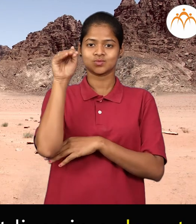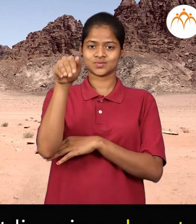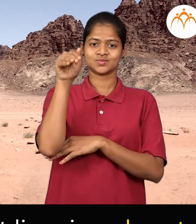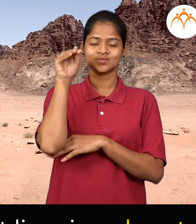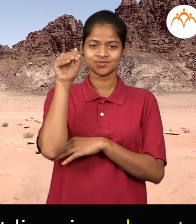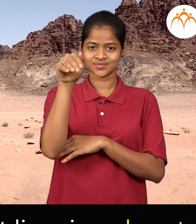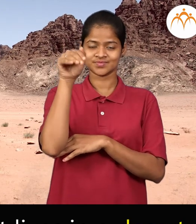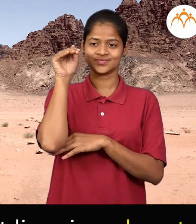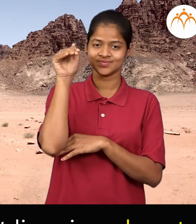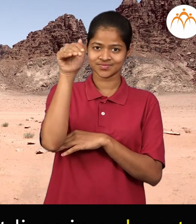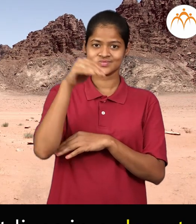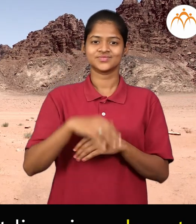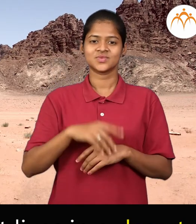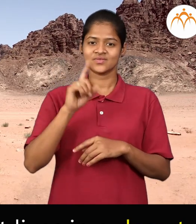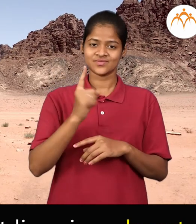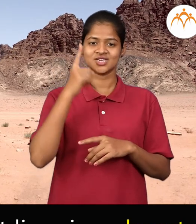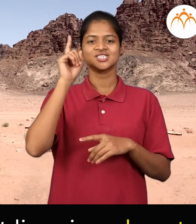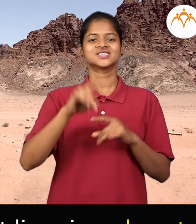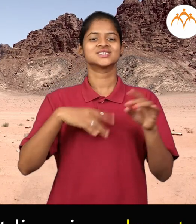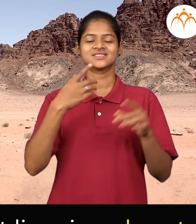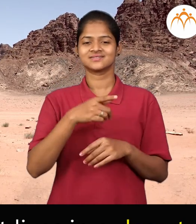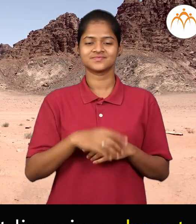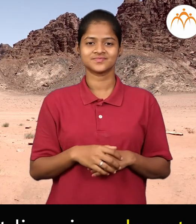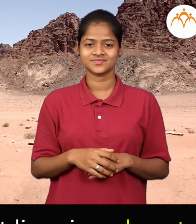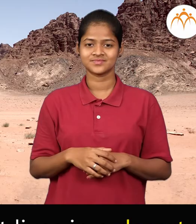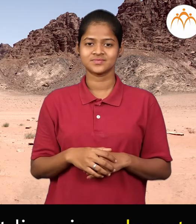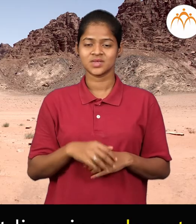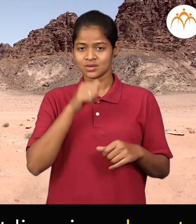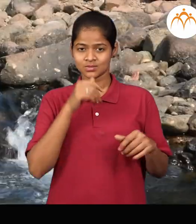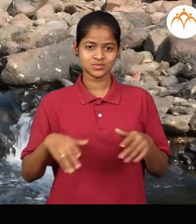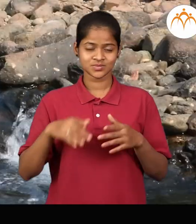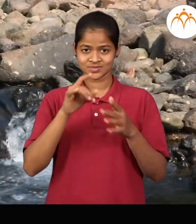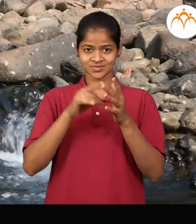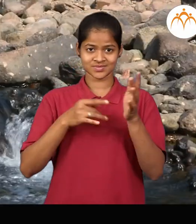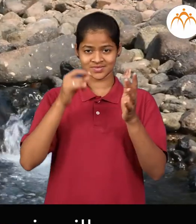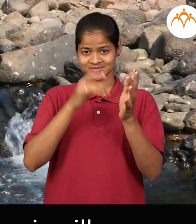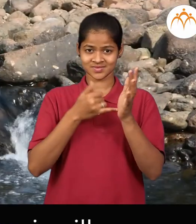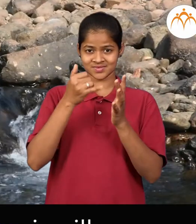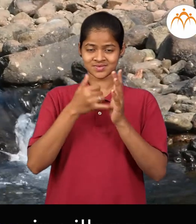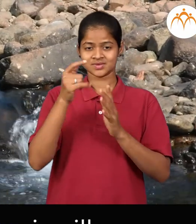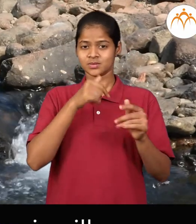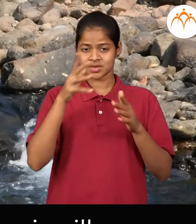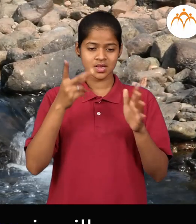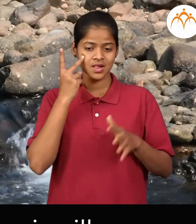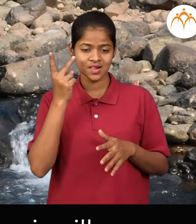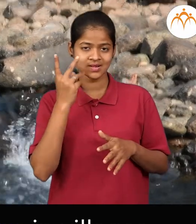Camel is an animal that lives in a desert. Streams. You can see streams in